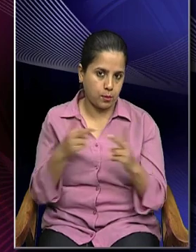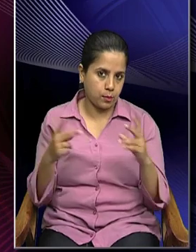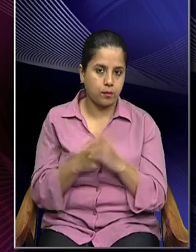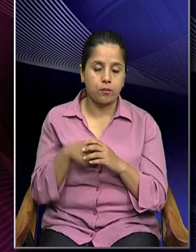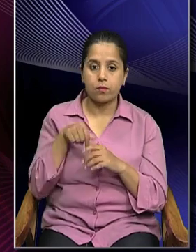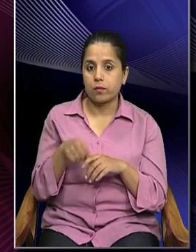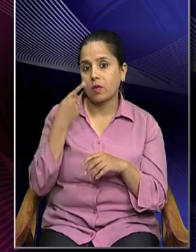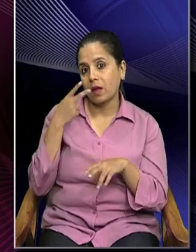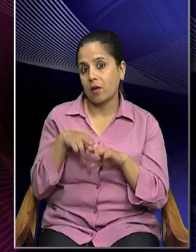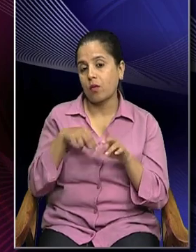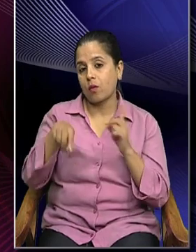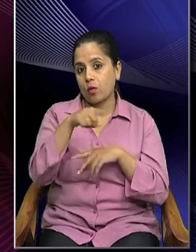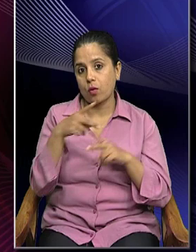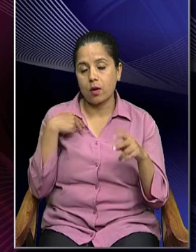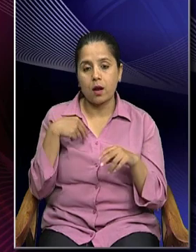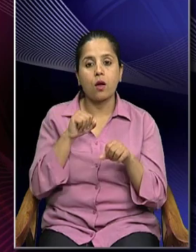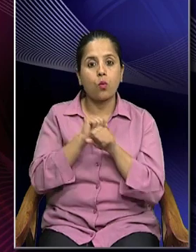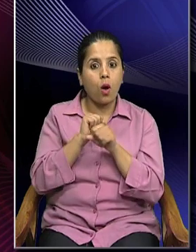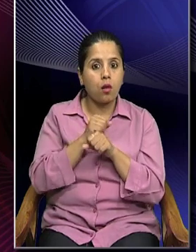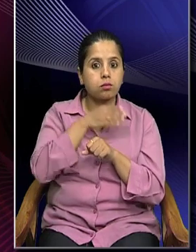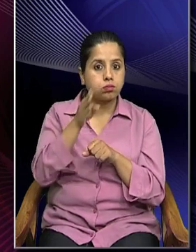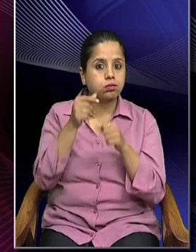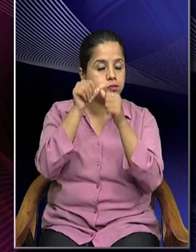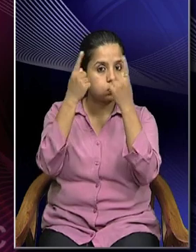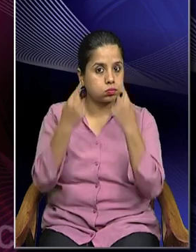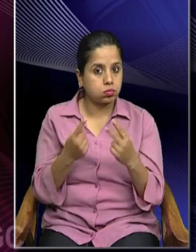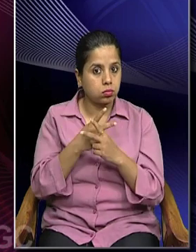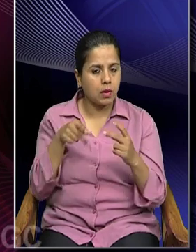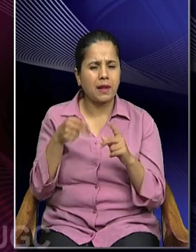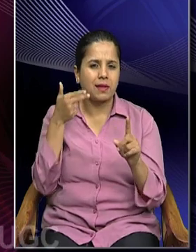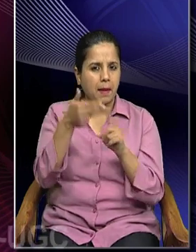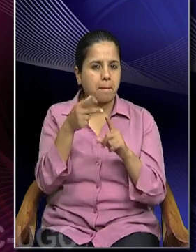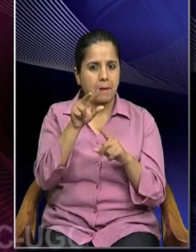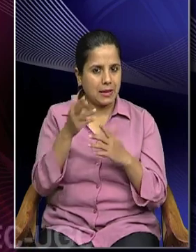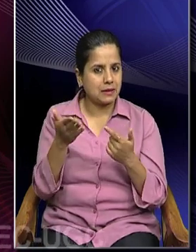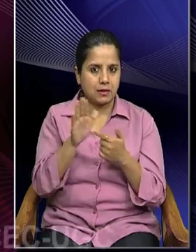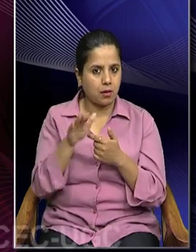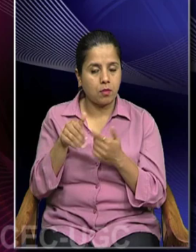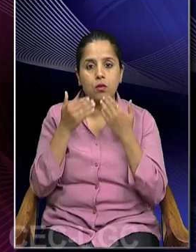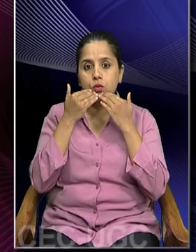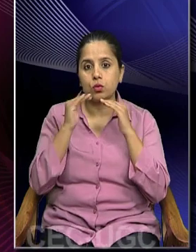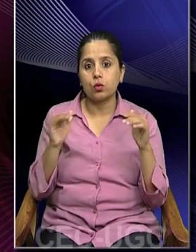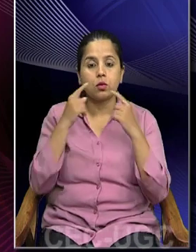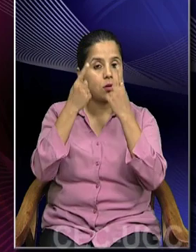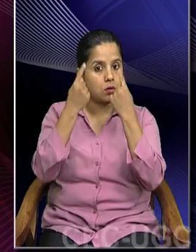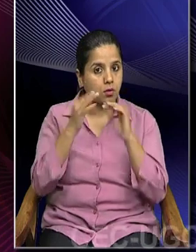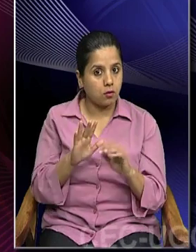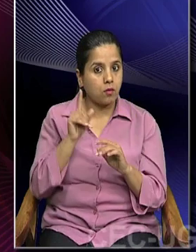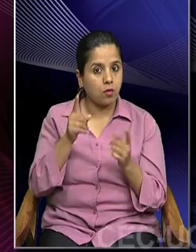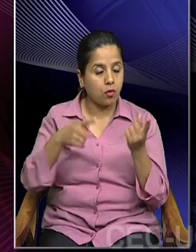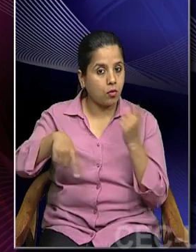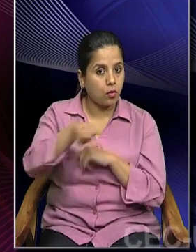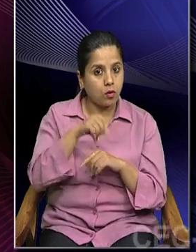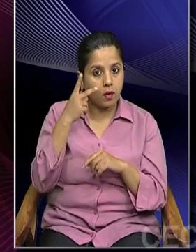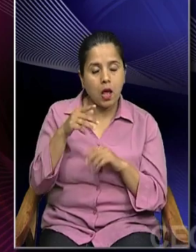In case of a field work assessment, as the name suggests, The students are assessed on the basis